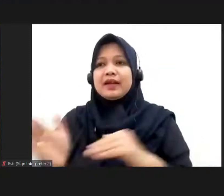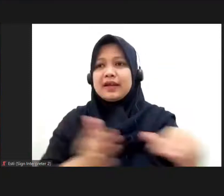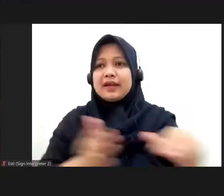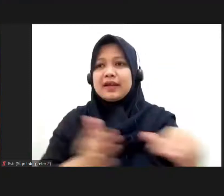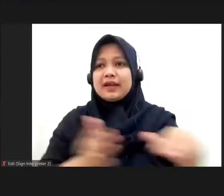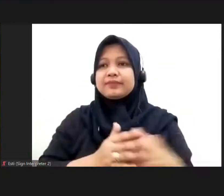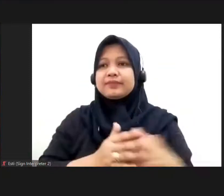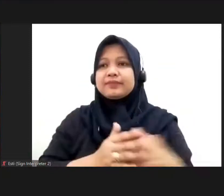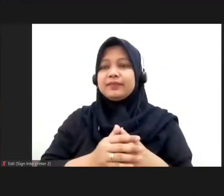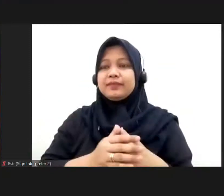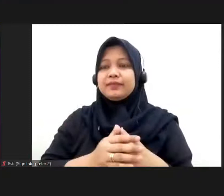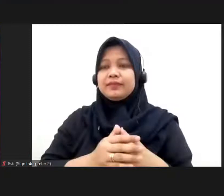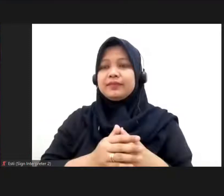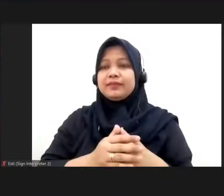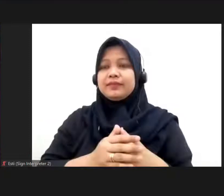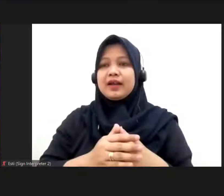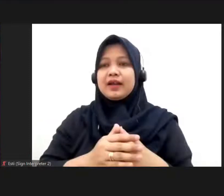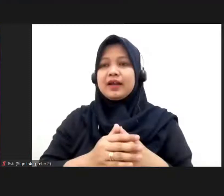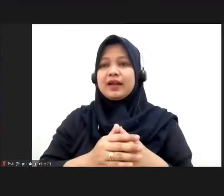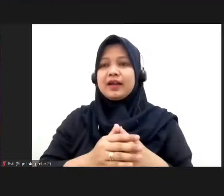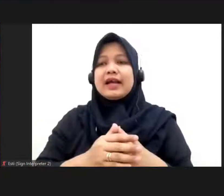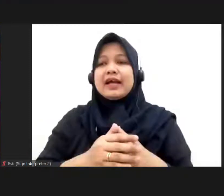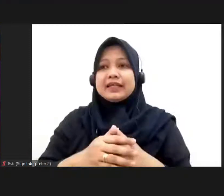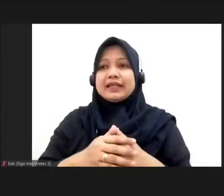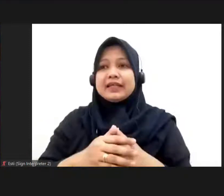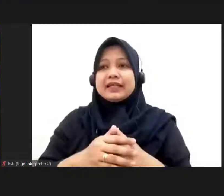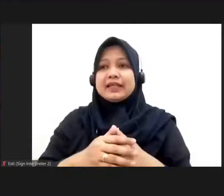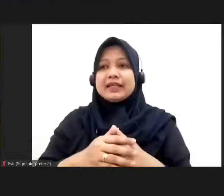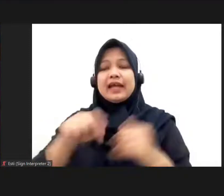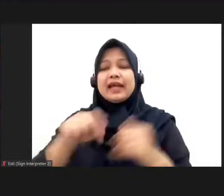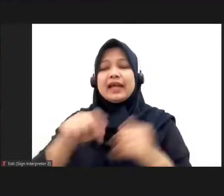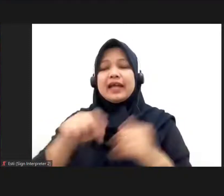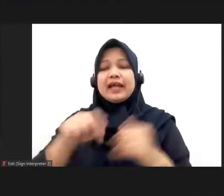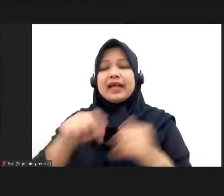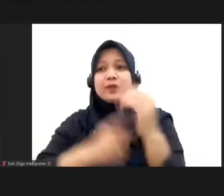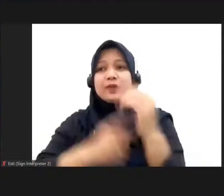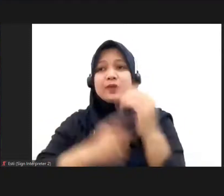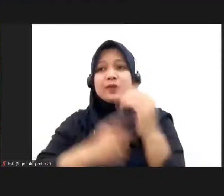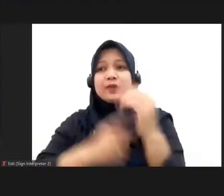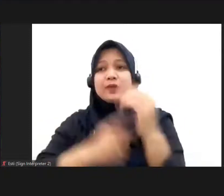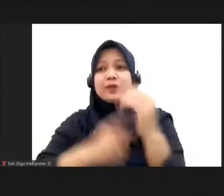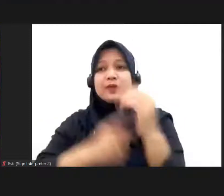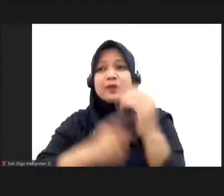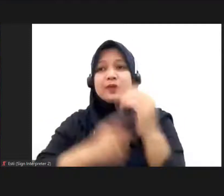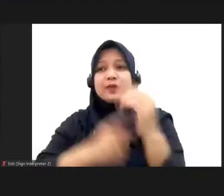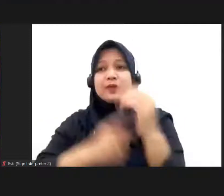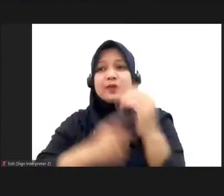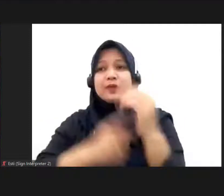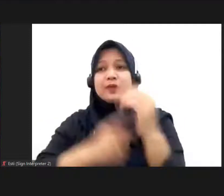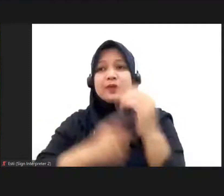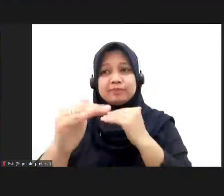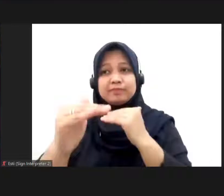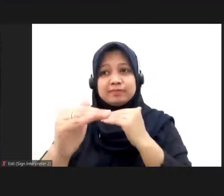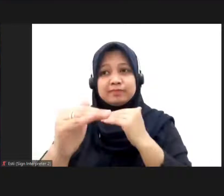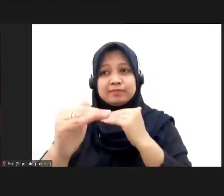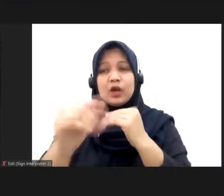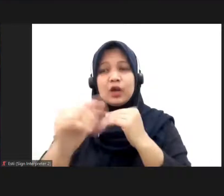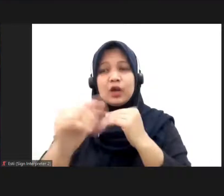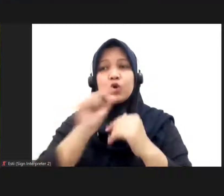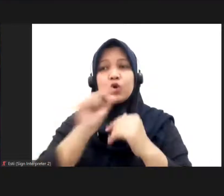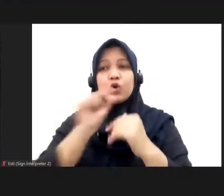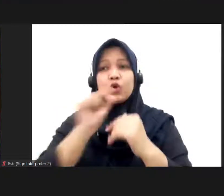be a broader preparedness and response and balanced programming, both for Rohingya refugees and host